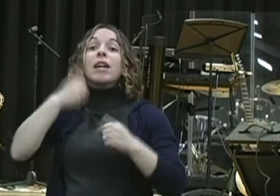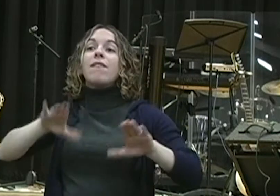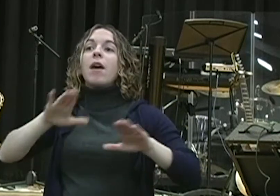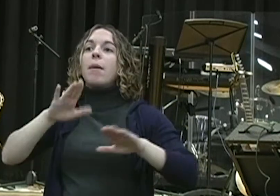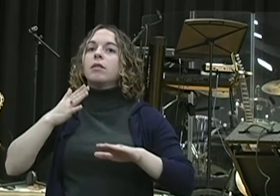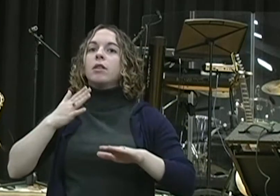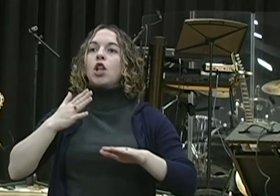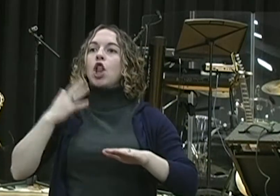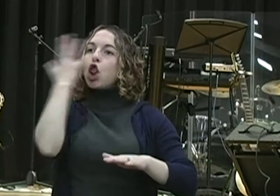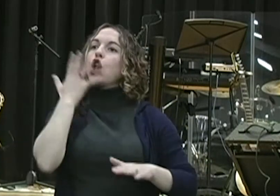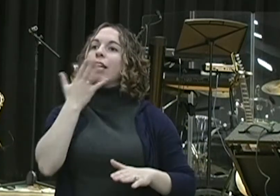And, hallelujah.